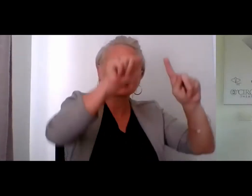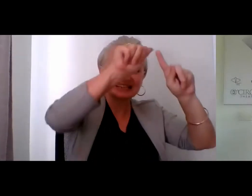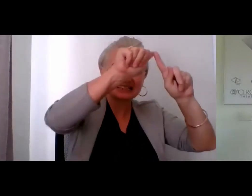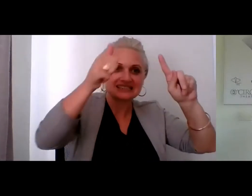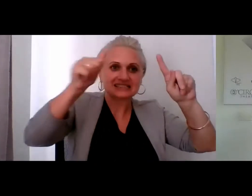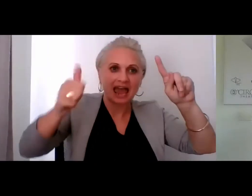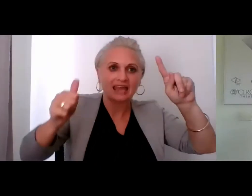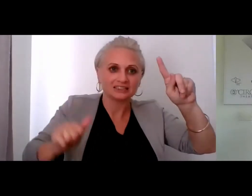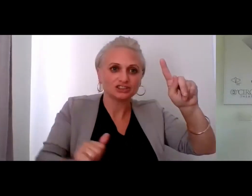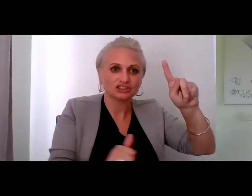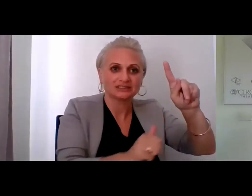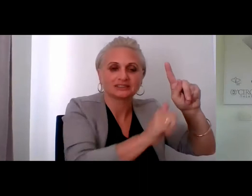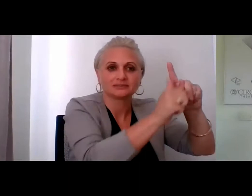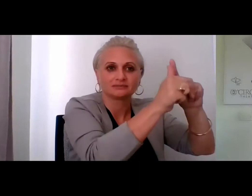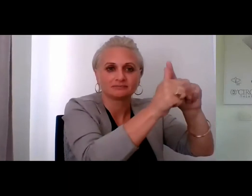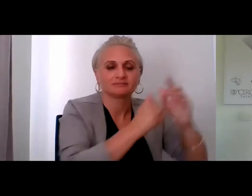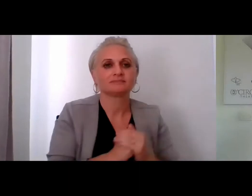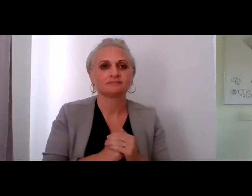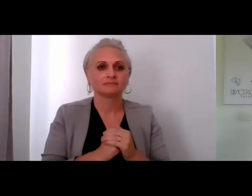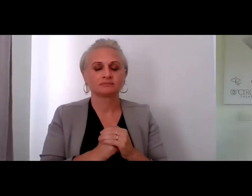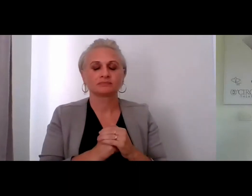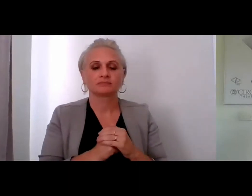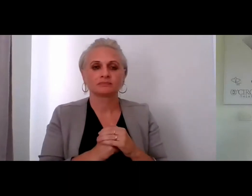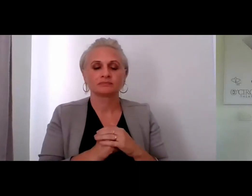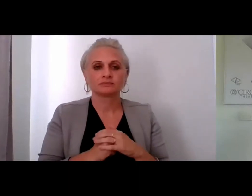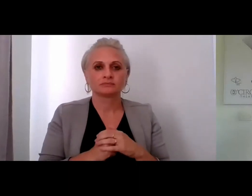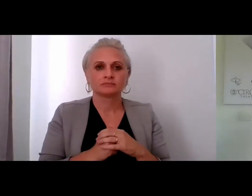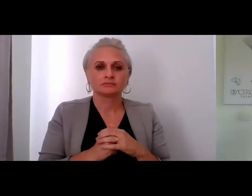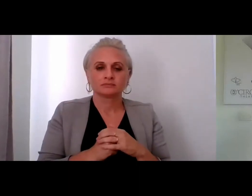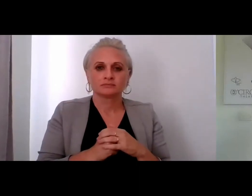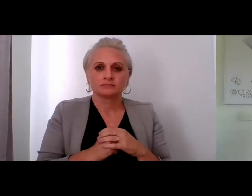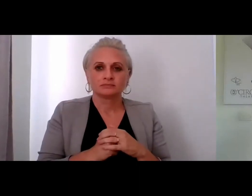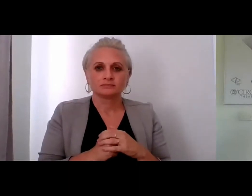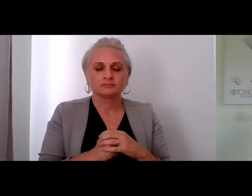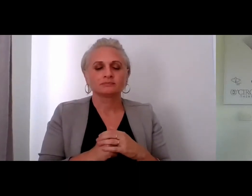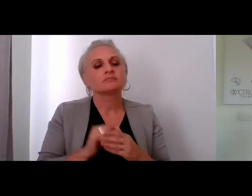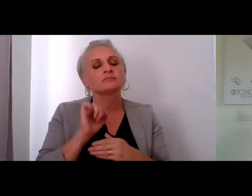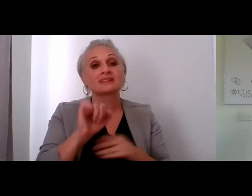How will disabled people and the disability sector contribute to the